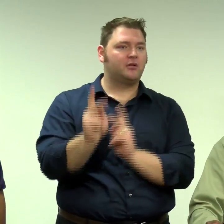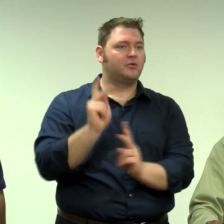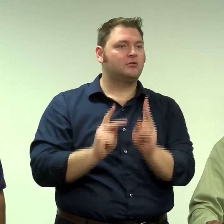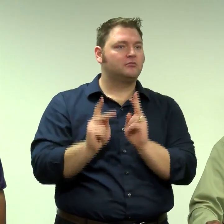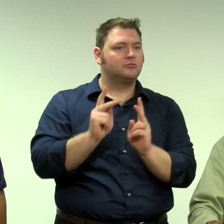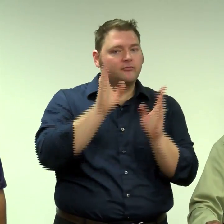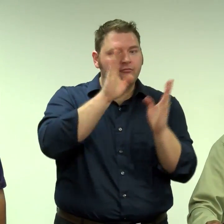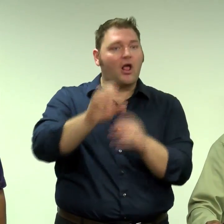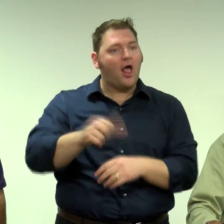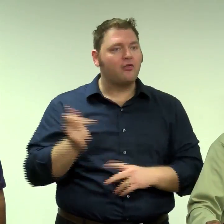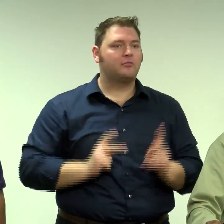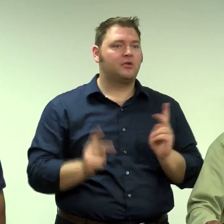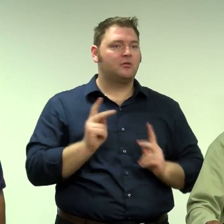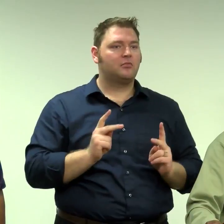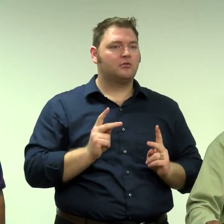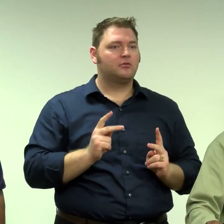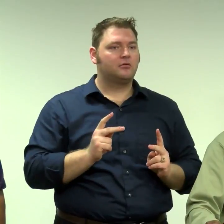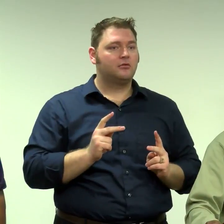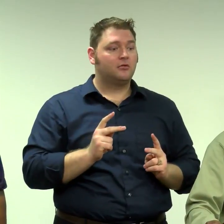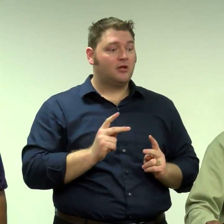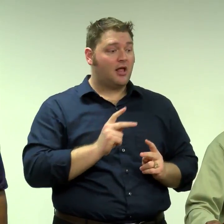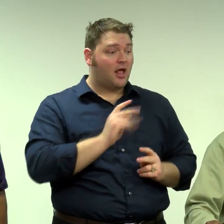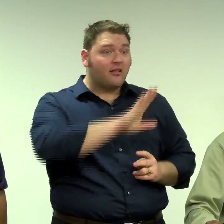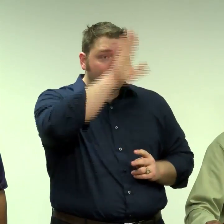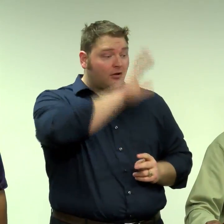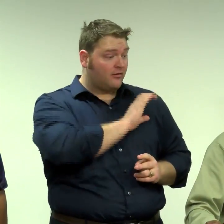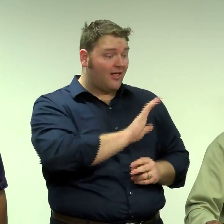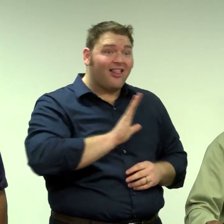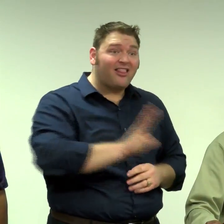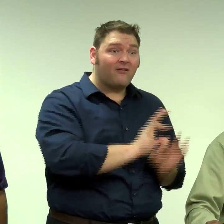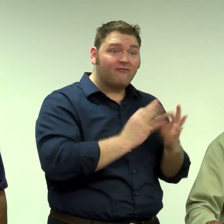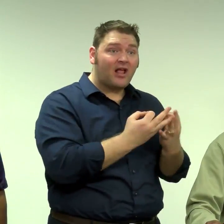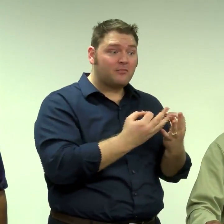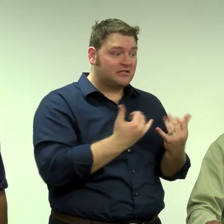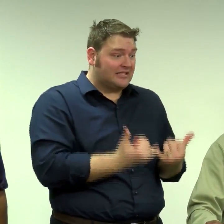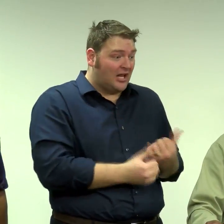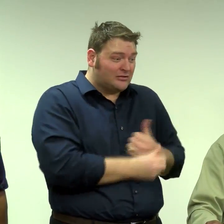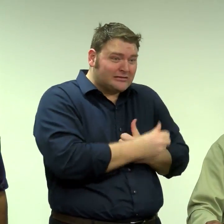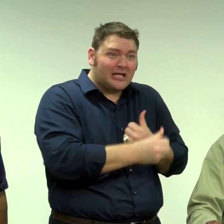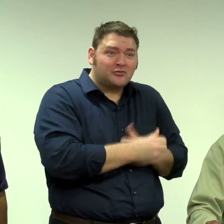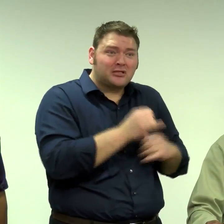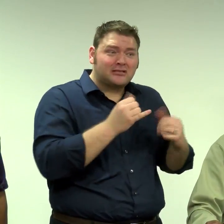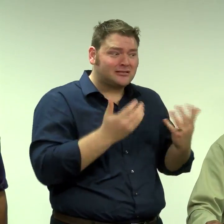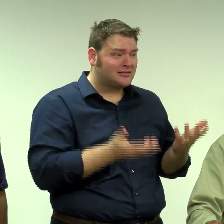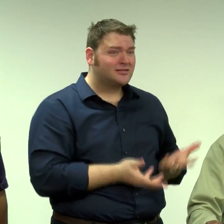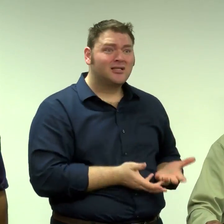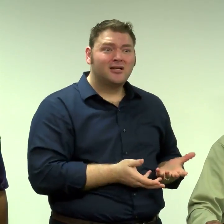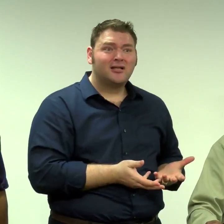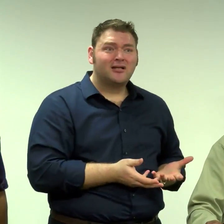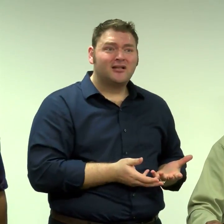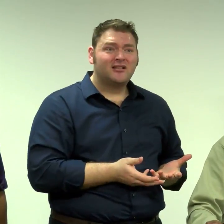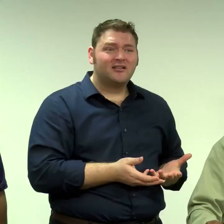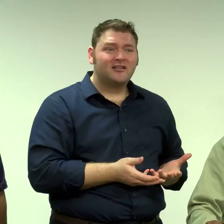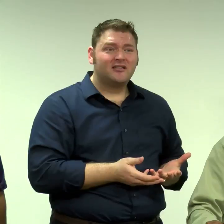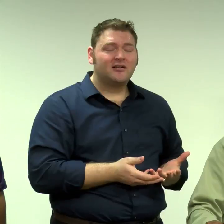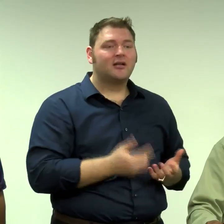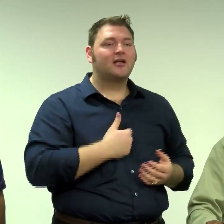people, and their families remain in harm's way. I'm concerned about seniors and